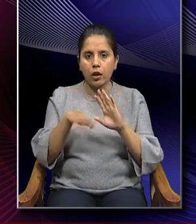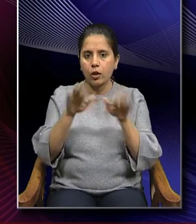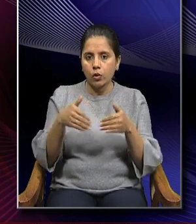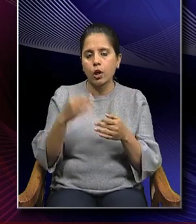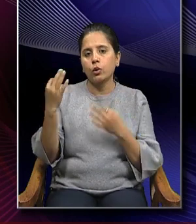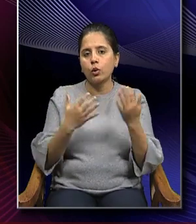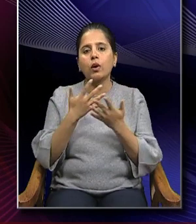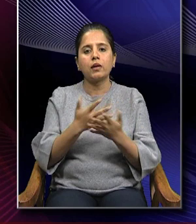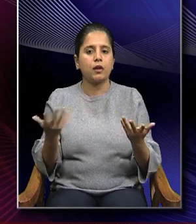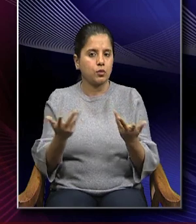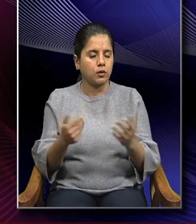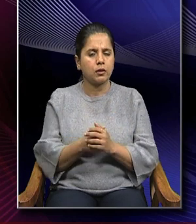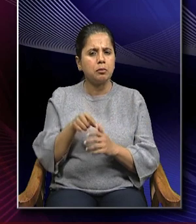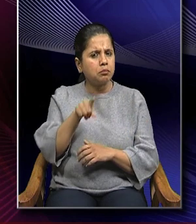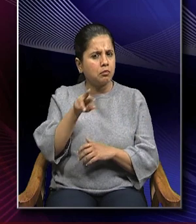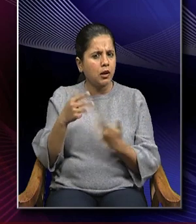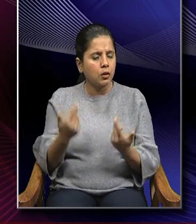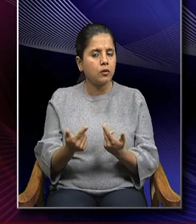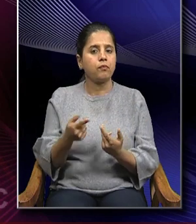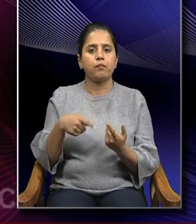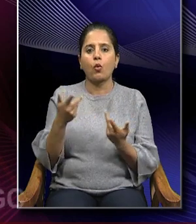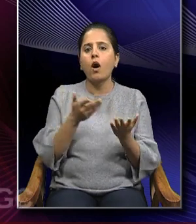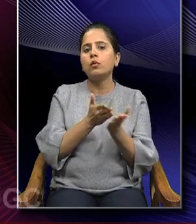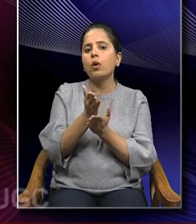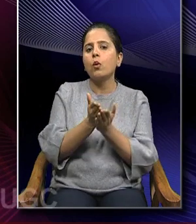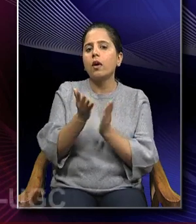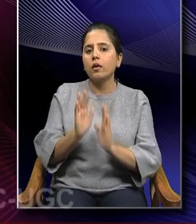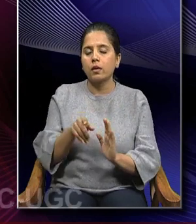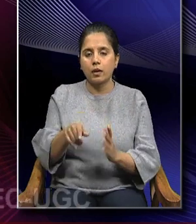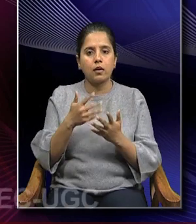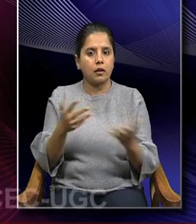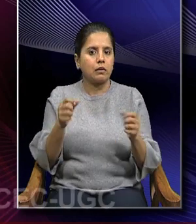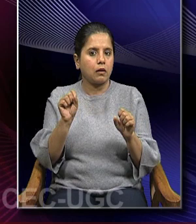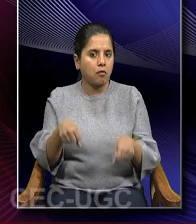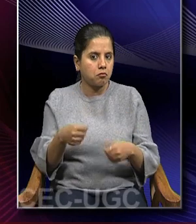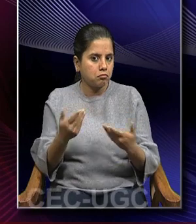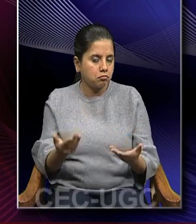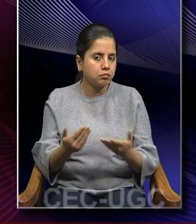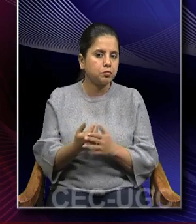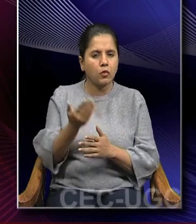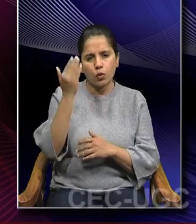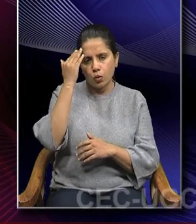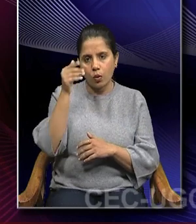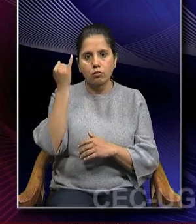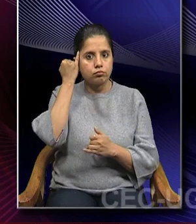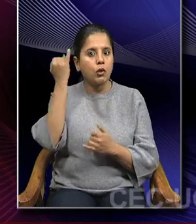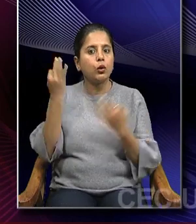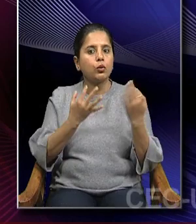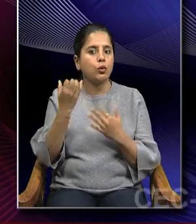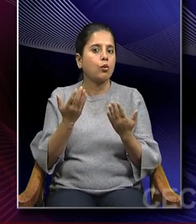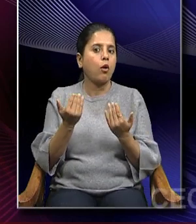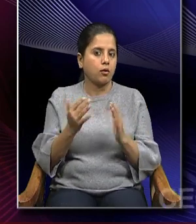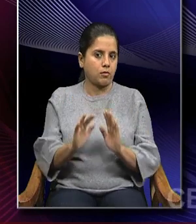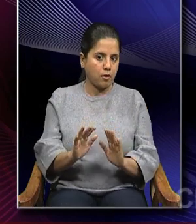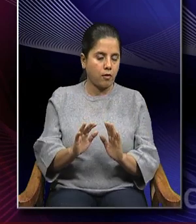new product, which means in what ways the product can be innovated, in what ways